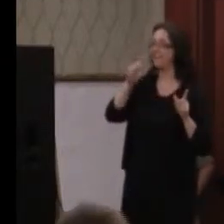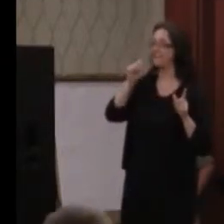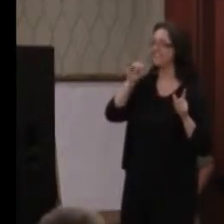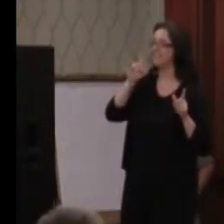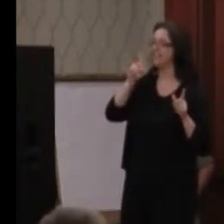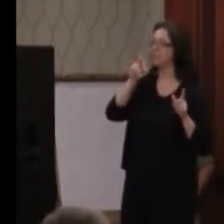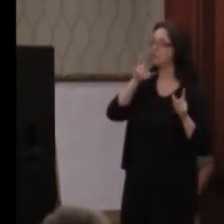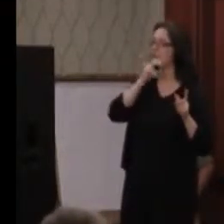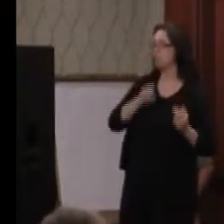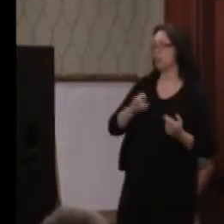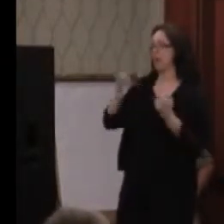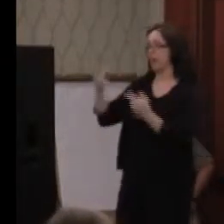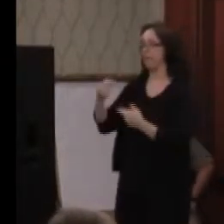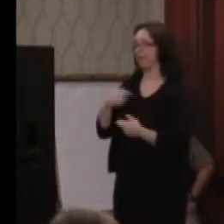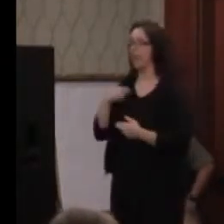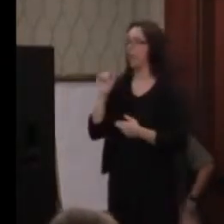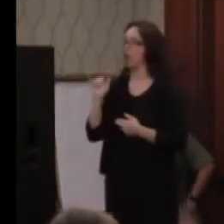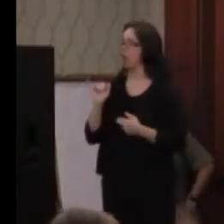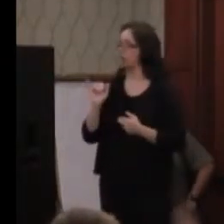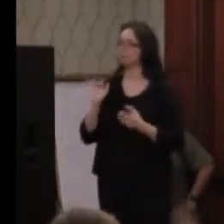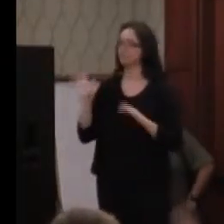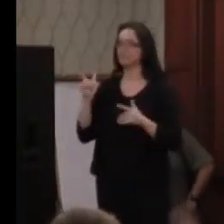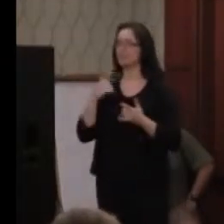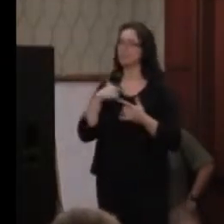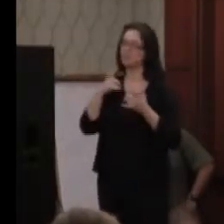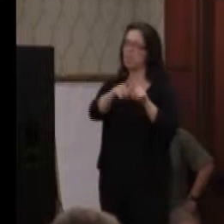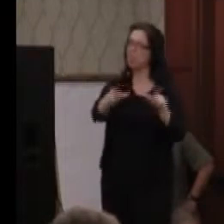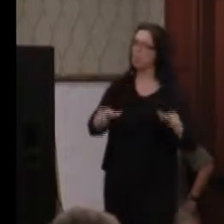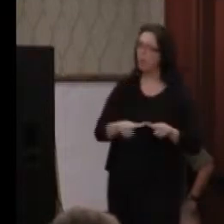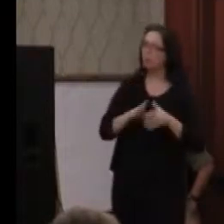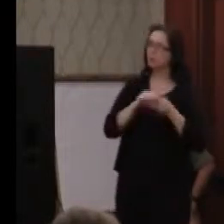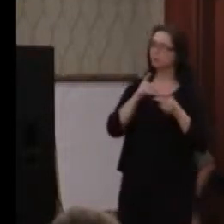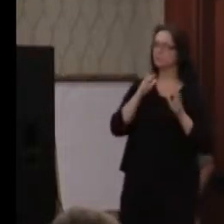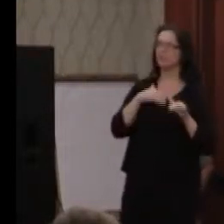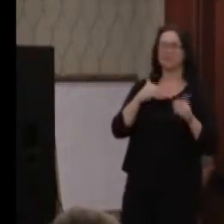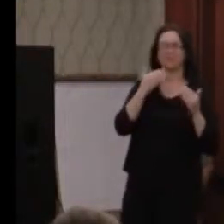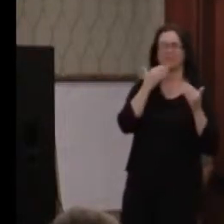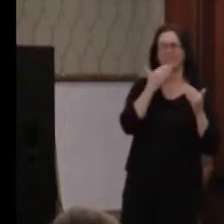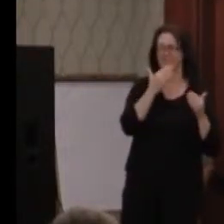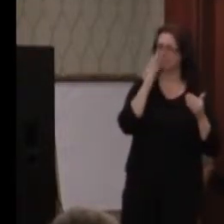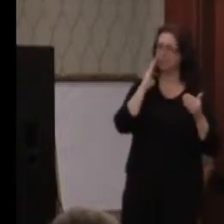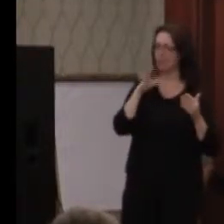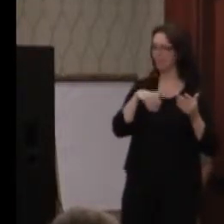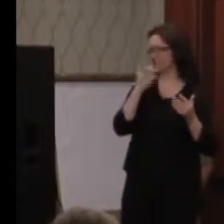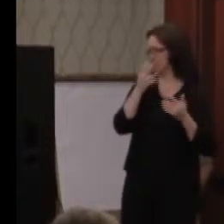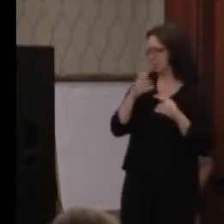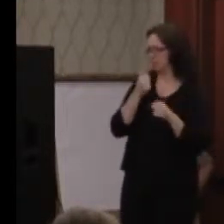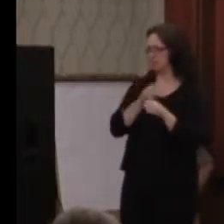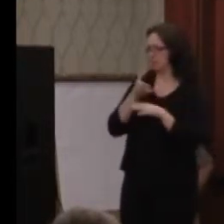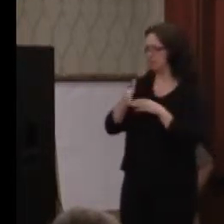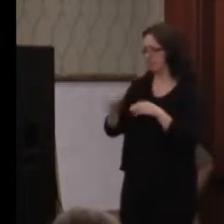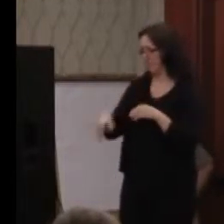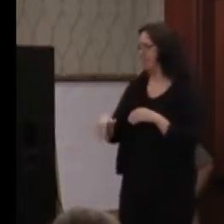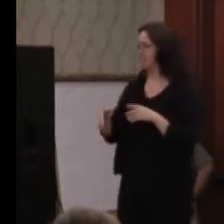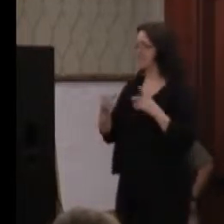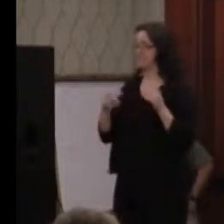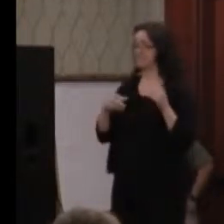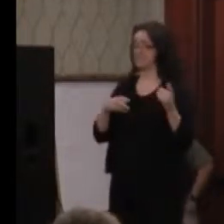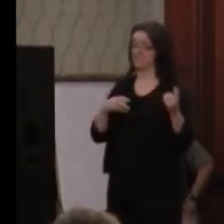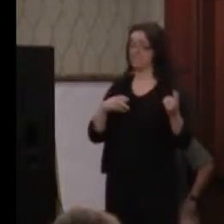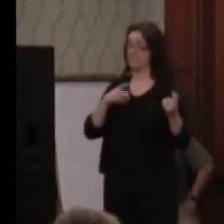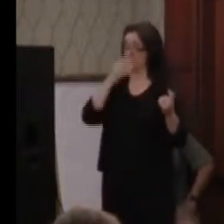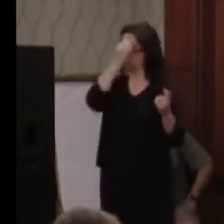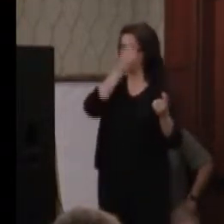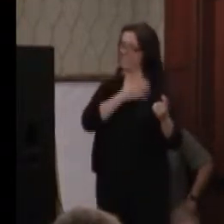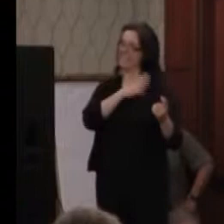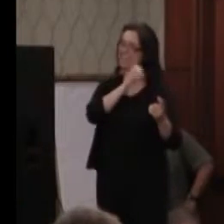me. And we were doing some local storytelling, and I thanked him. This is after, you know, a few years after that. And he said in his